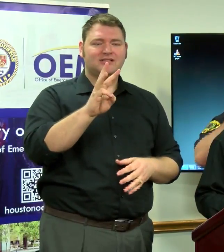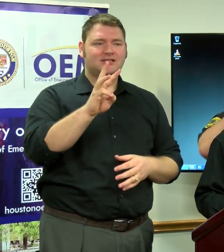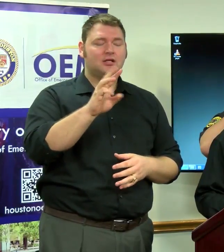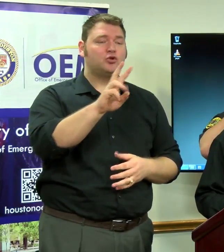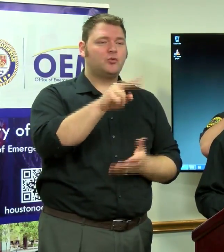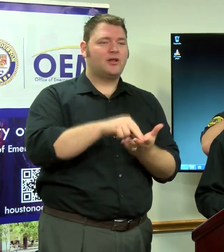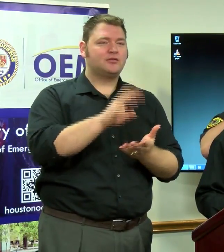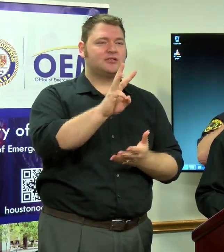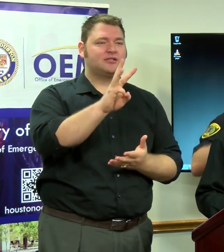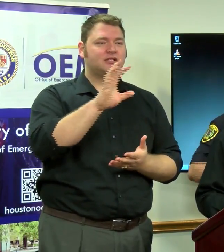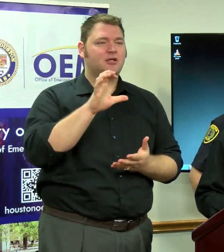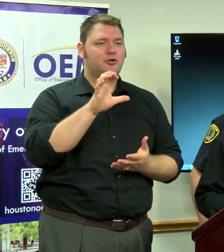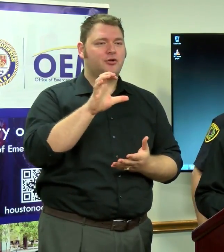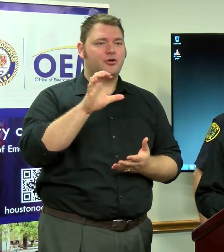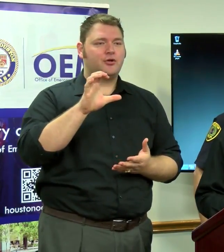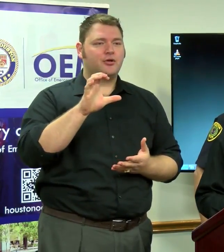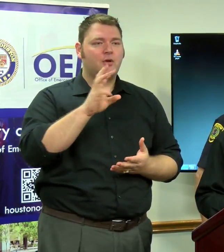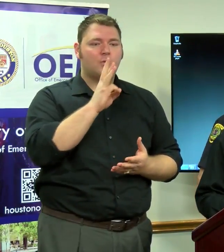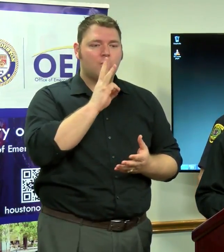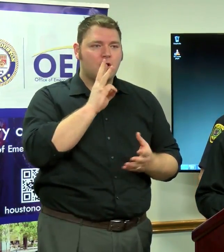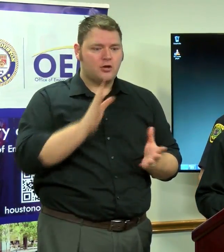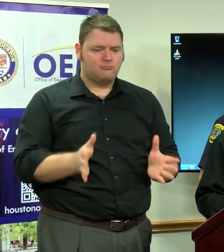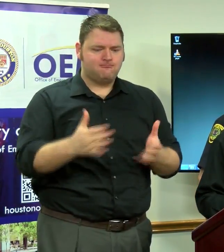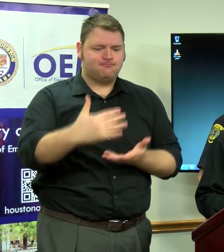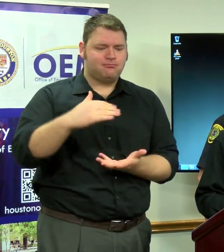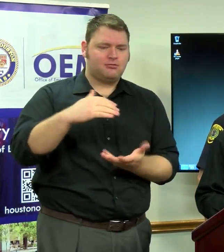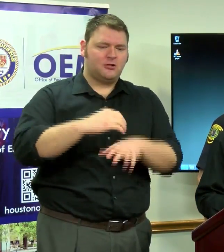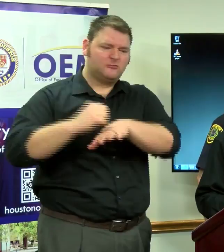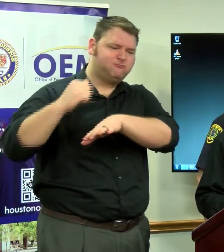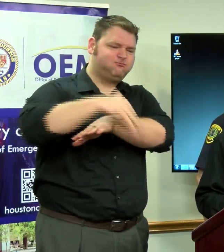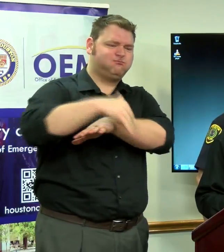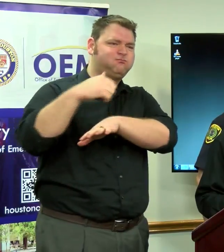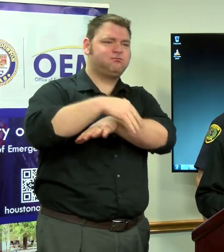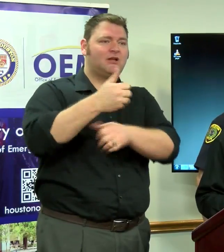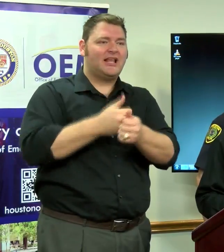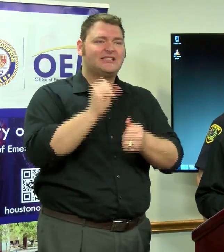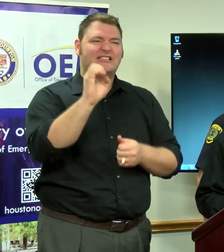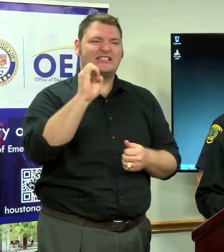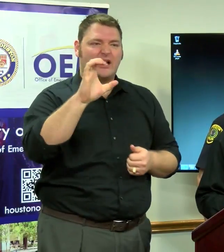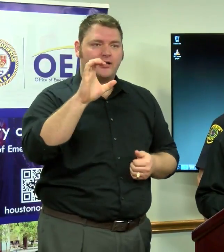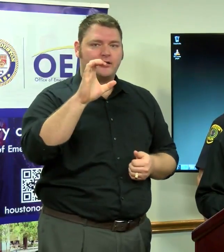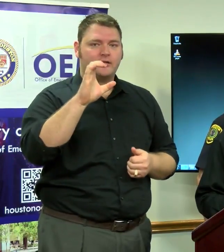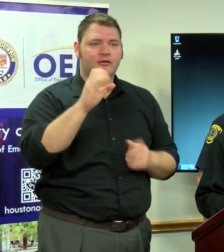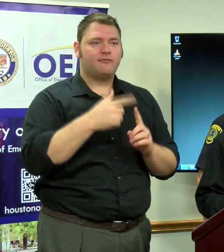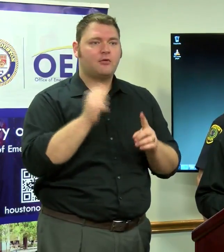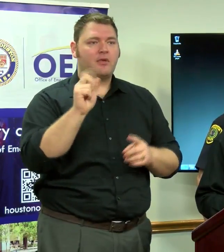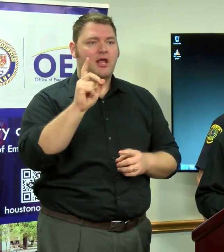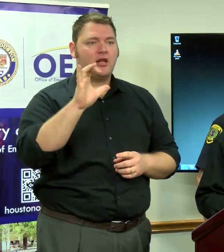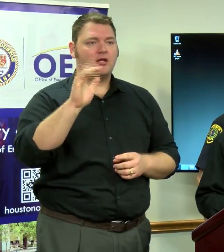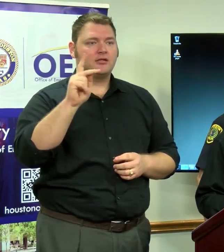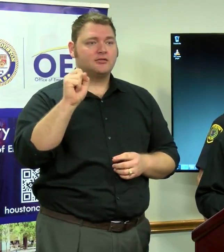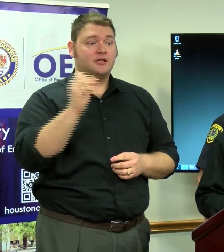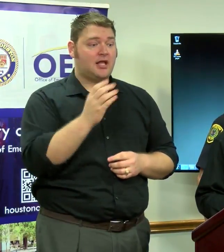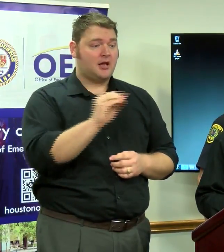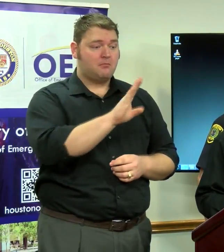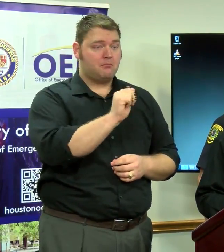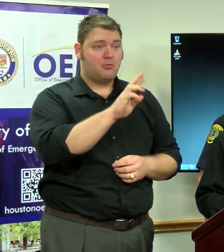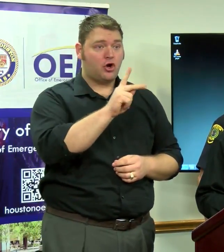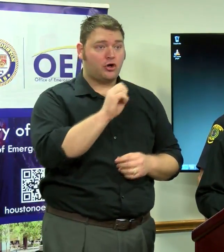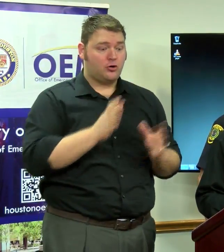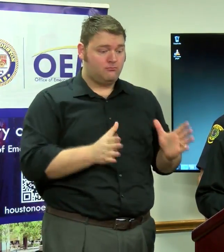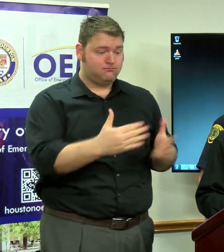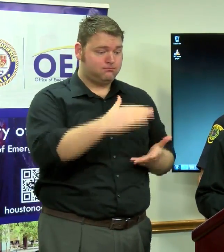second from Addicts, and about 2,000 cubic feet per second from Barker, for roughly